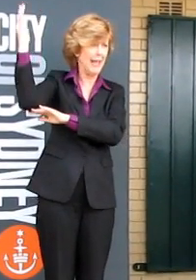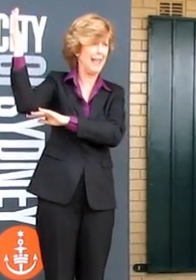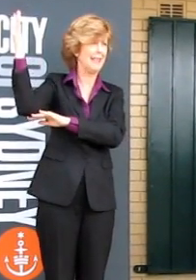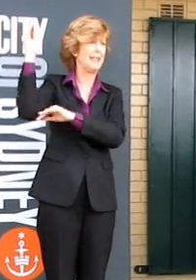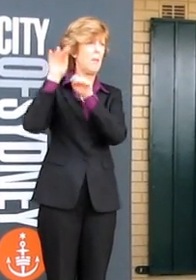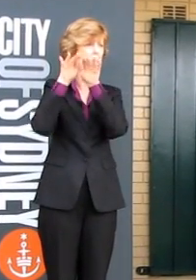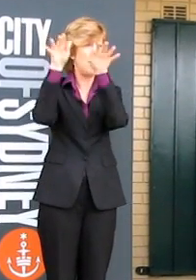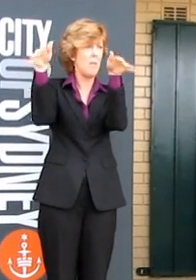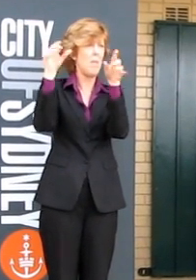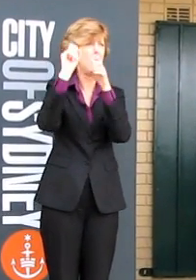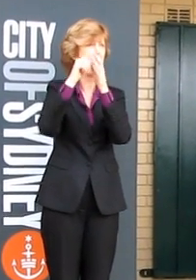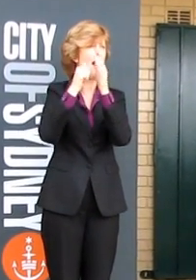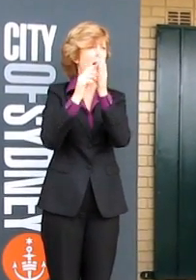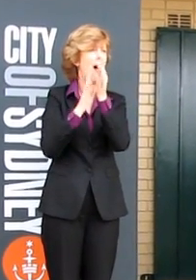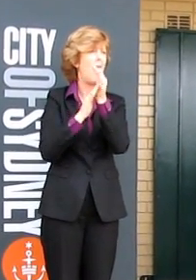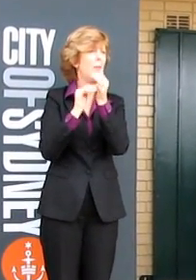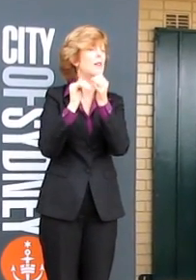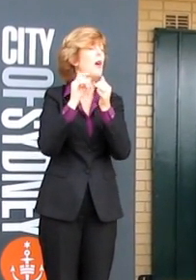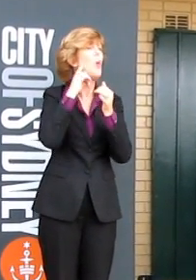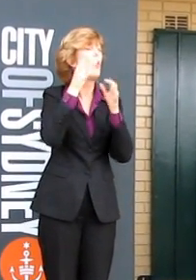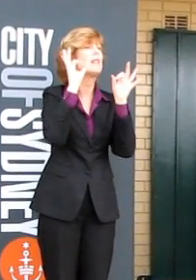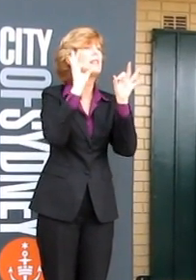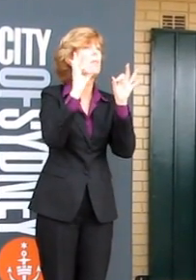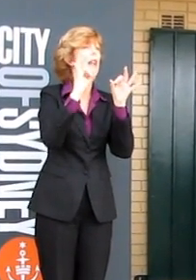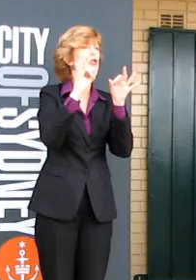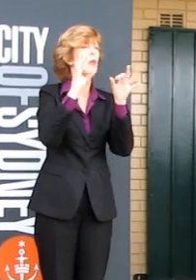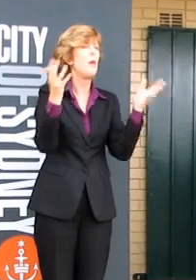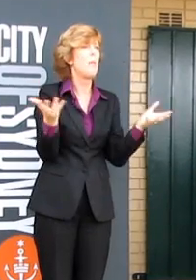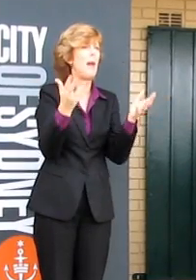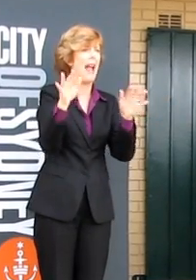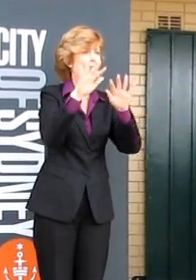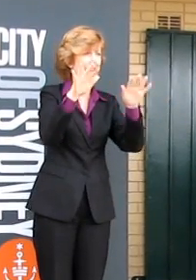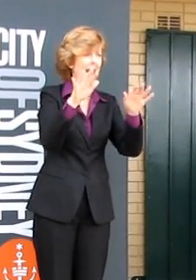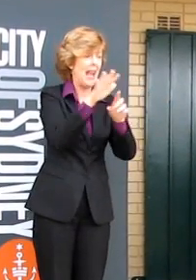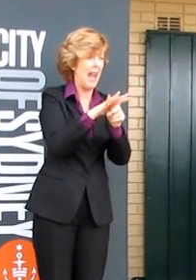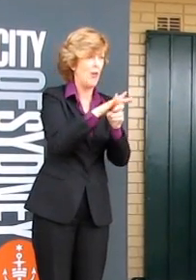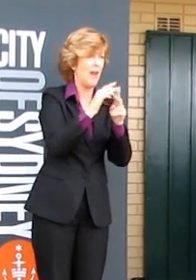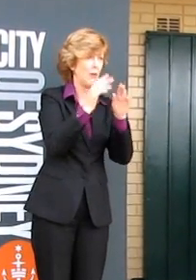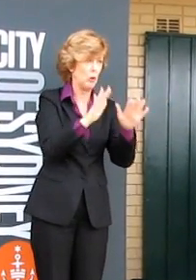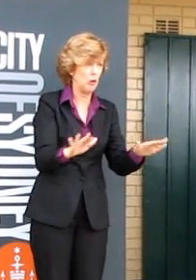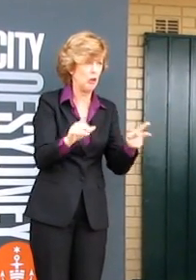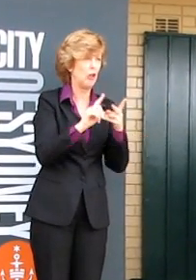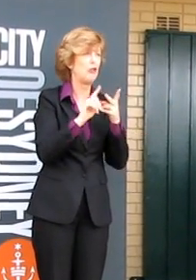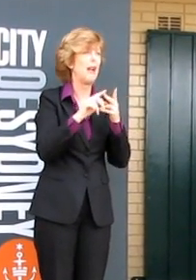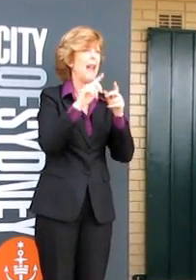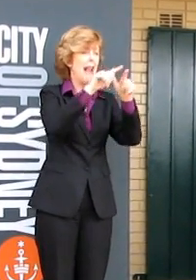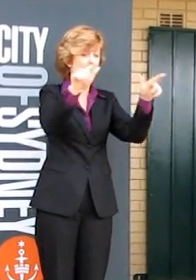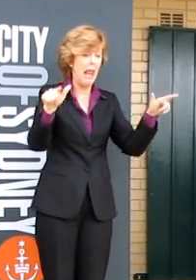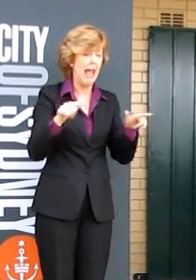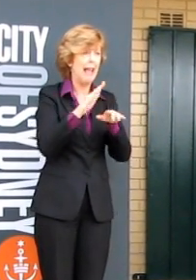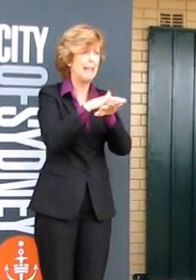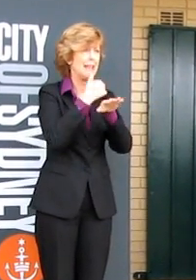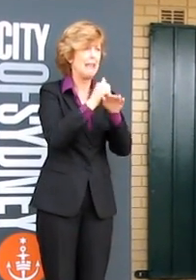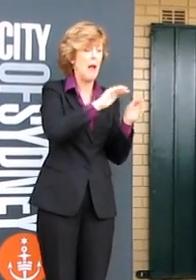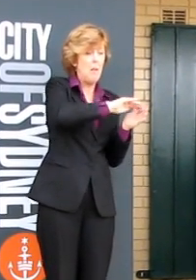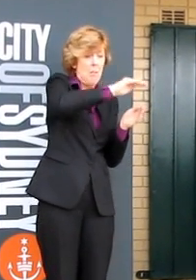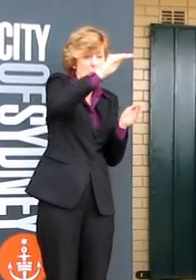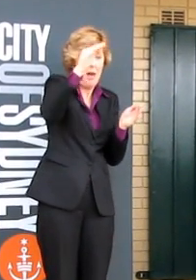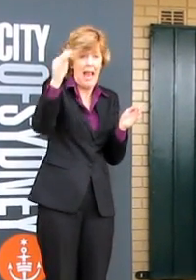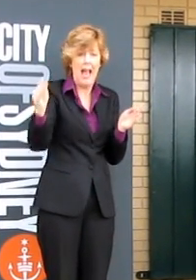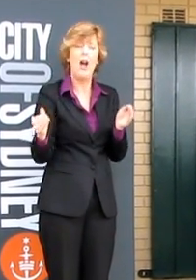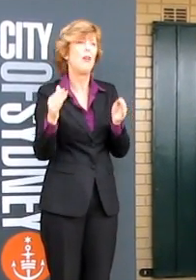be a special play area there again for children with water toys, landscape mounds, yellow umbrellas,